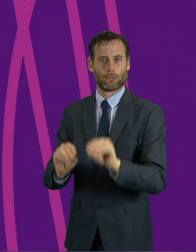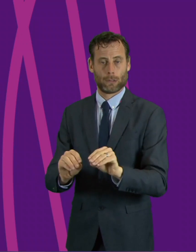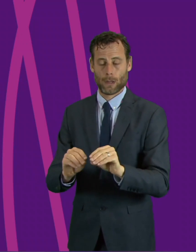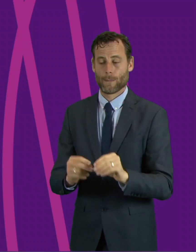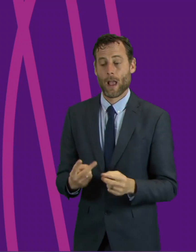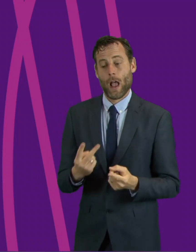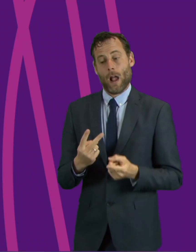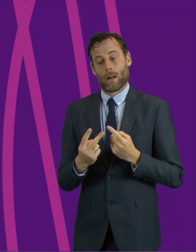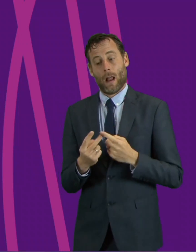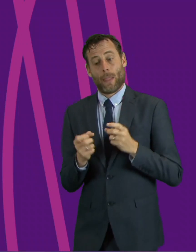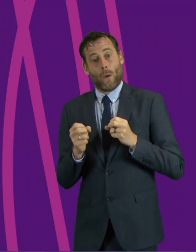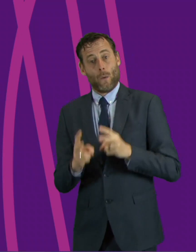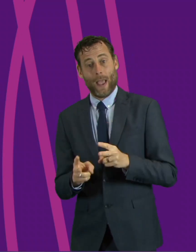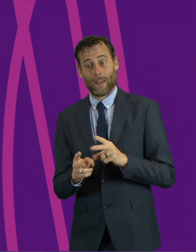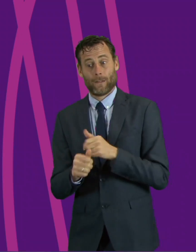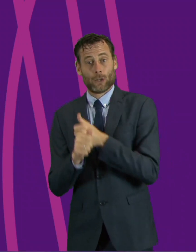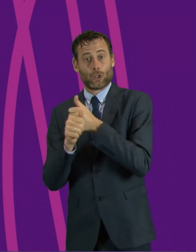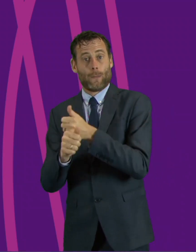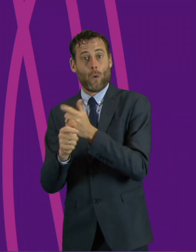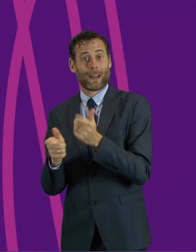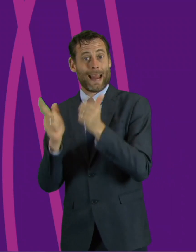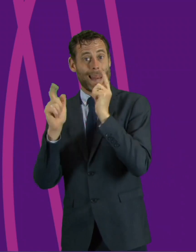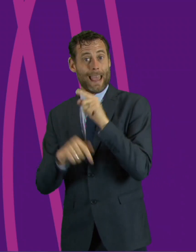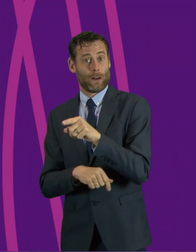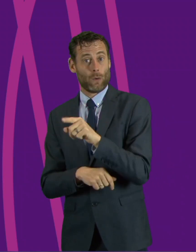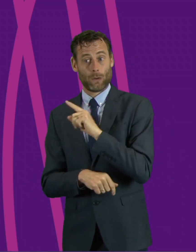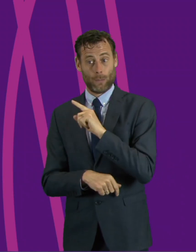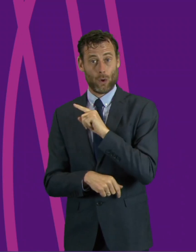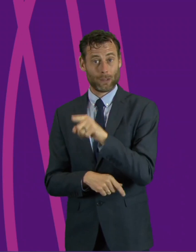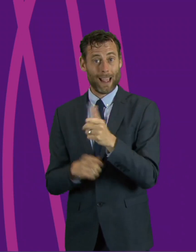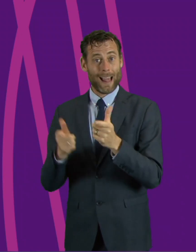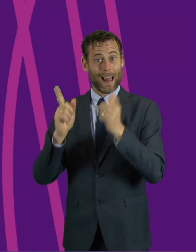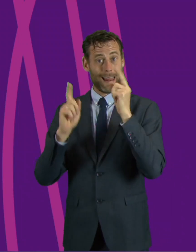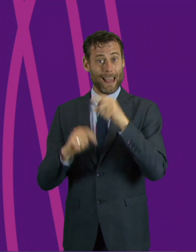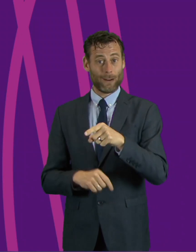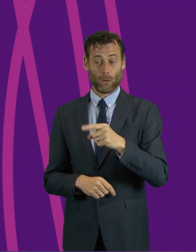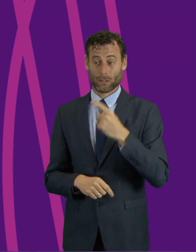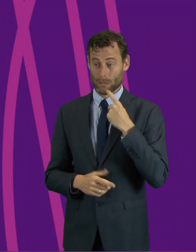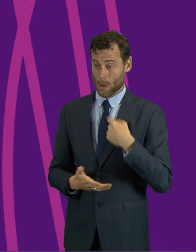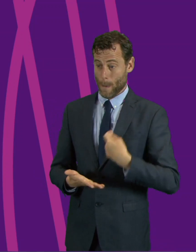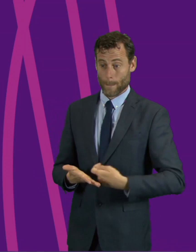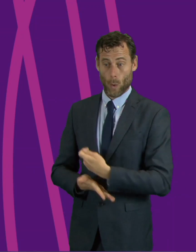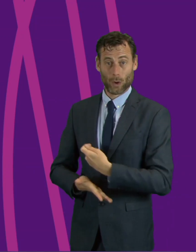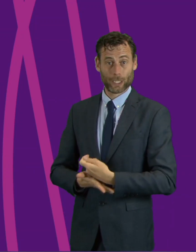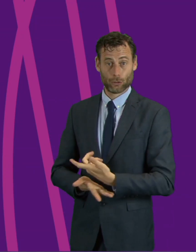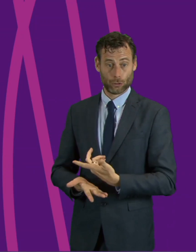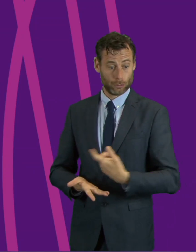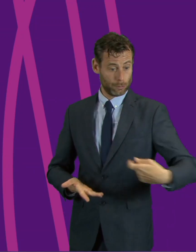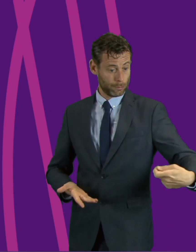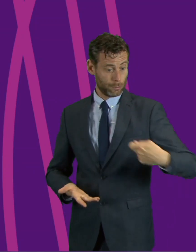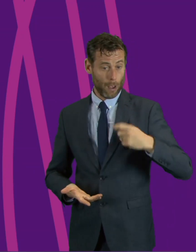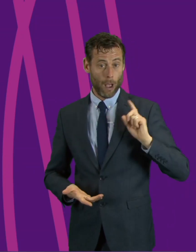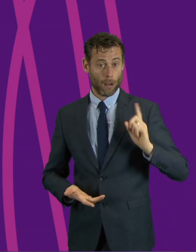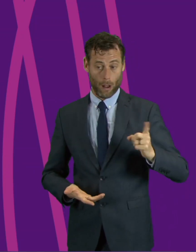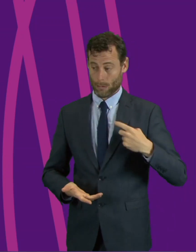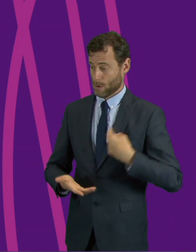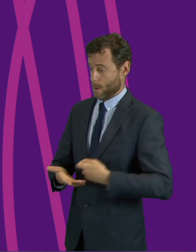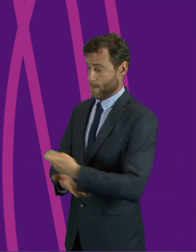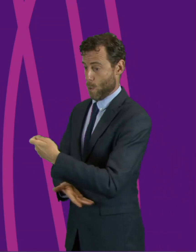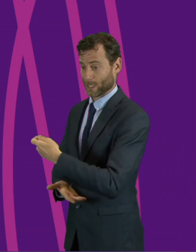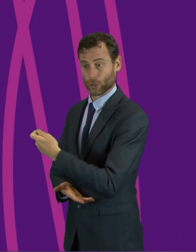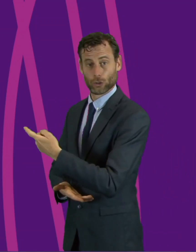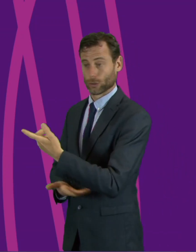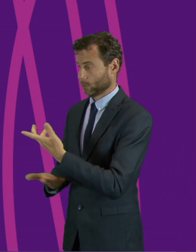protect tenants. If a landlord is facing repossession because they cannot pay their mortgage, then that is not going to help a tenant who lives in